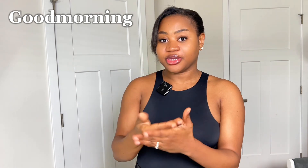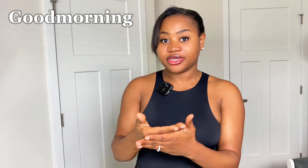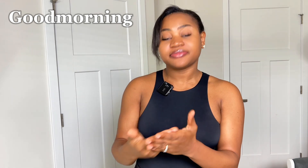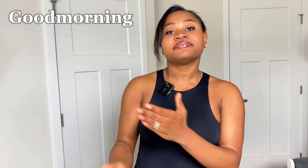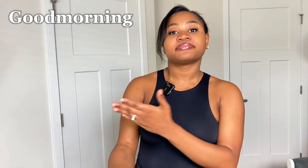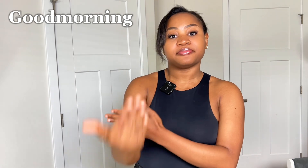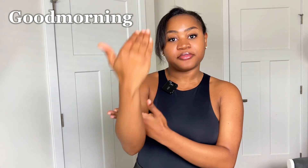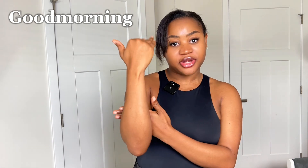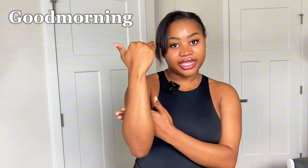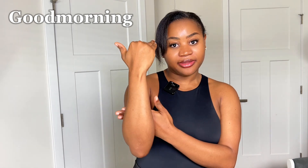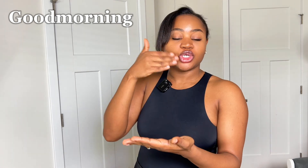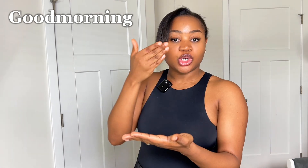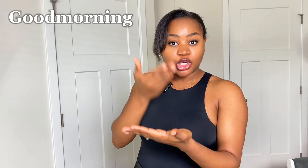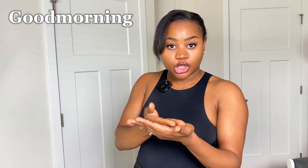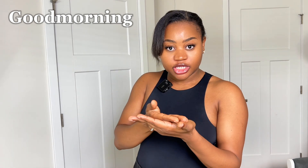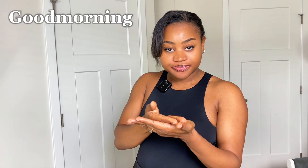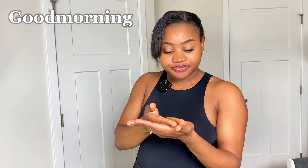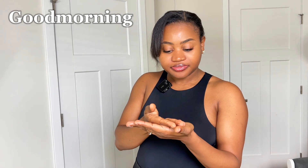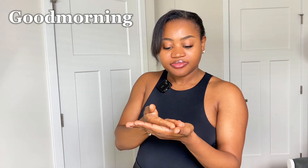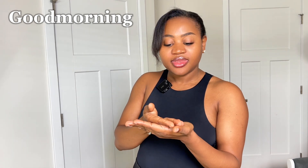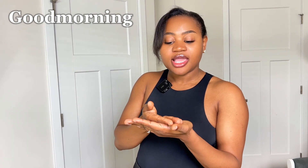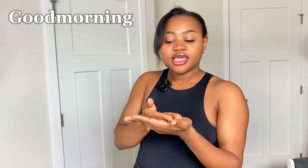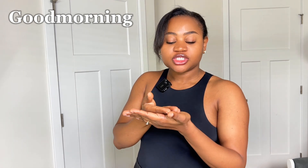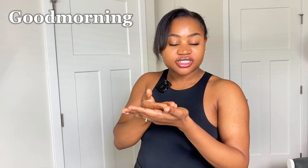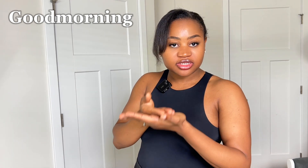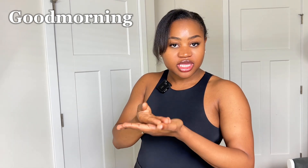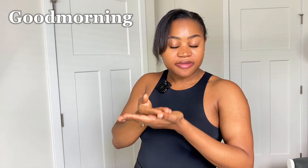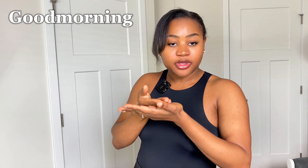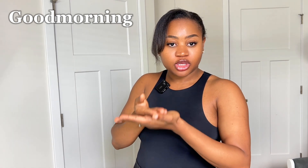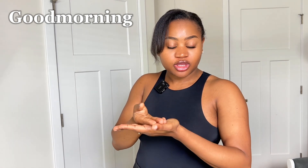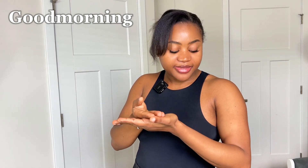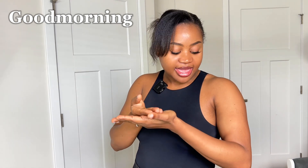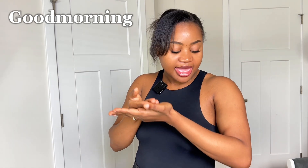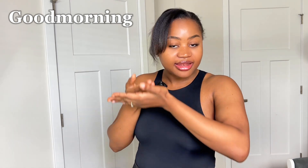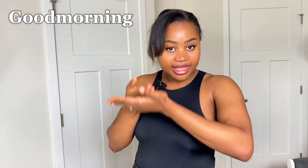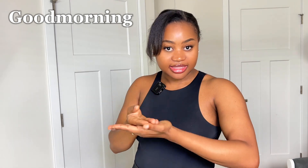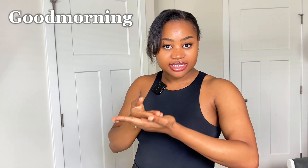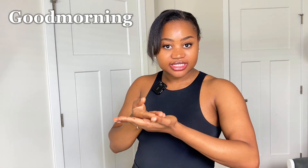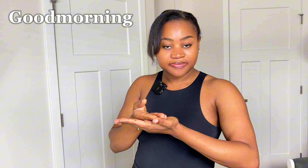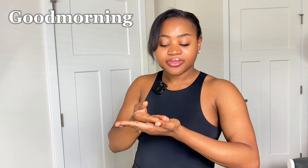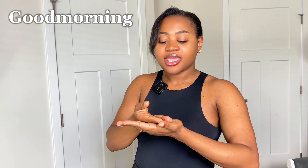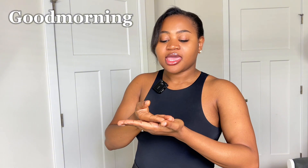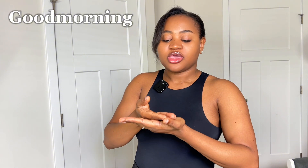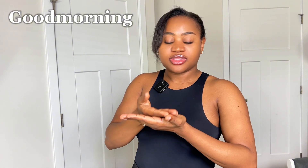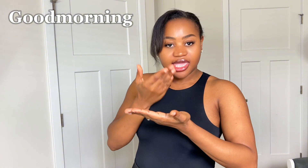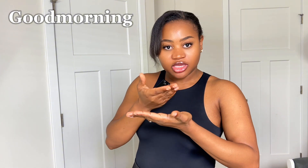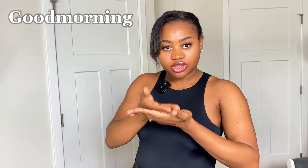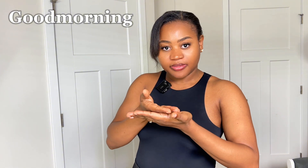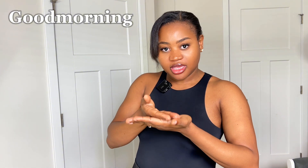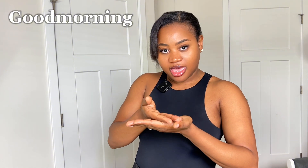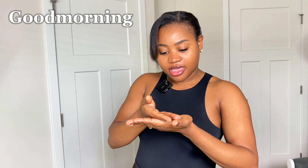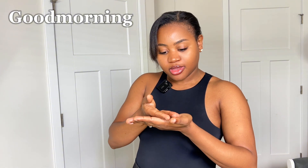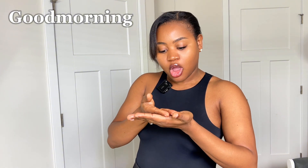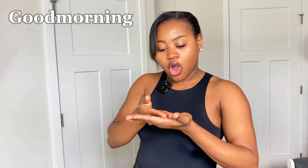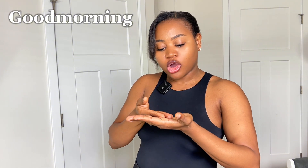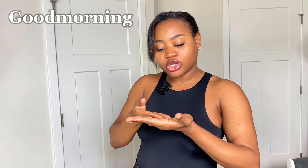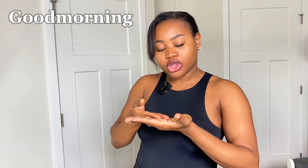Good morning. You do good. So still keep your non-dominant hand like this. You take your dominant hand under